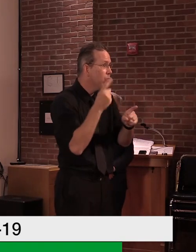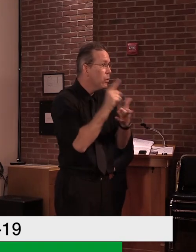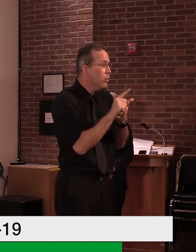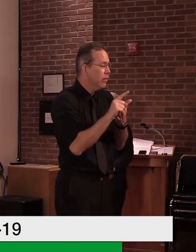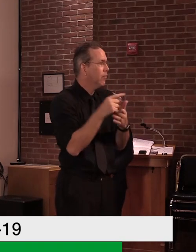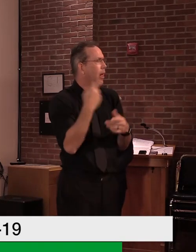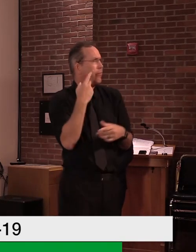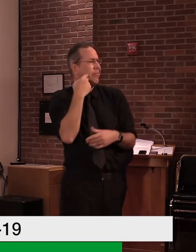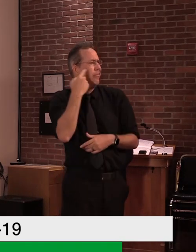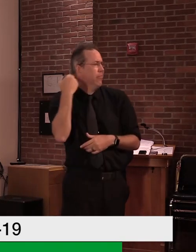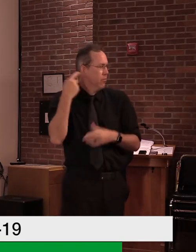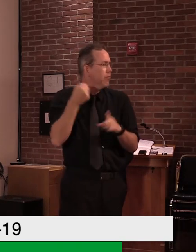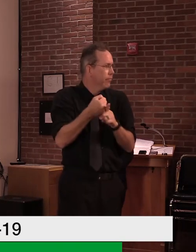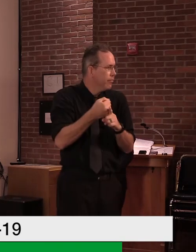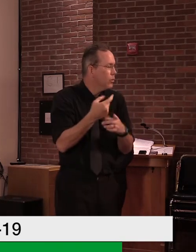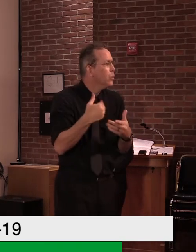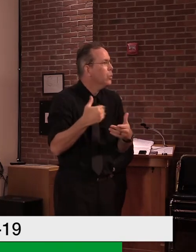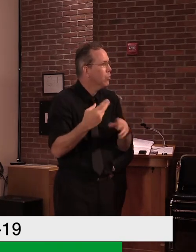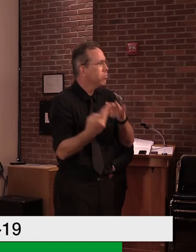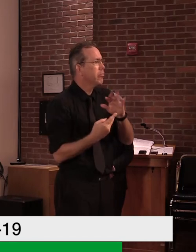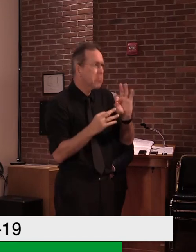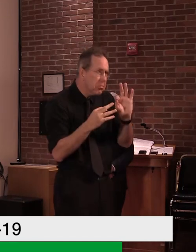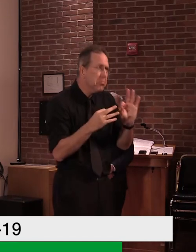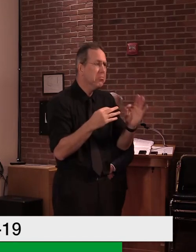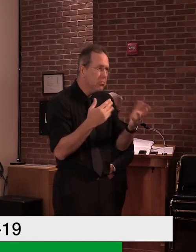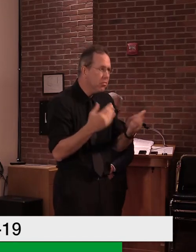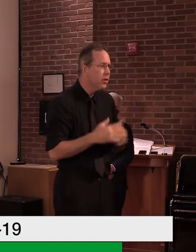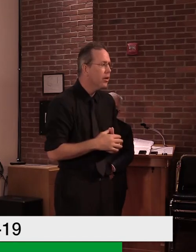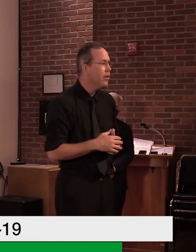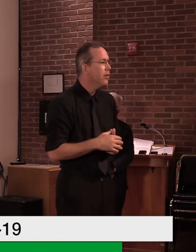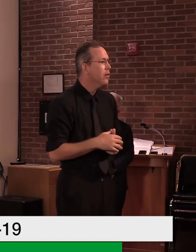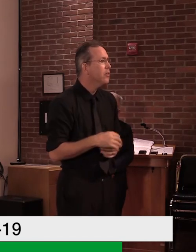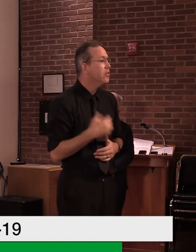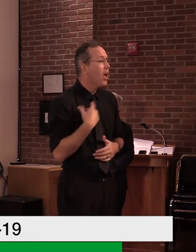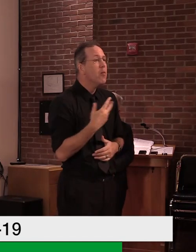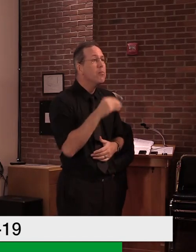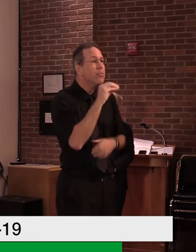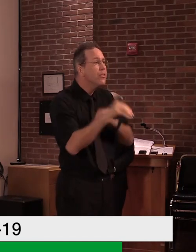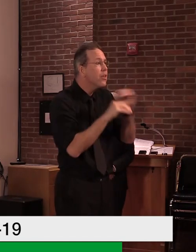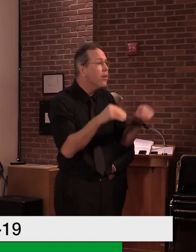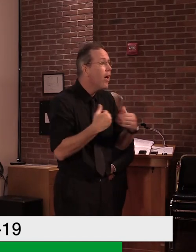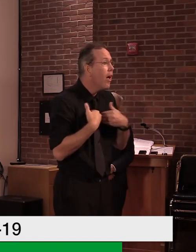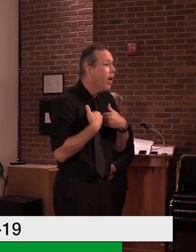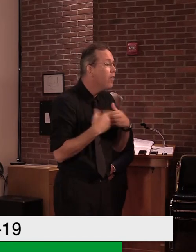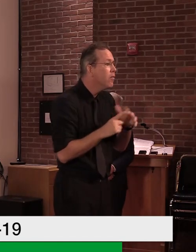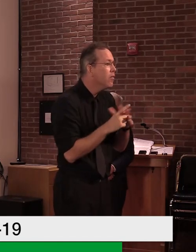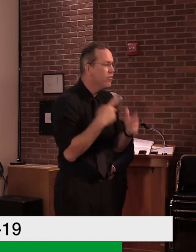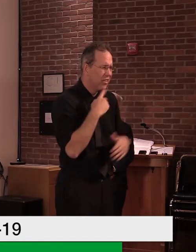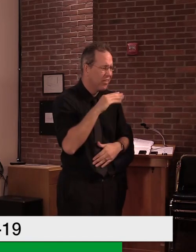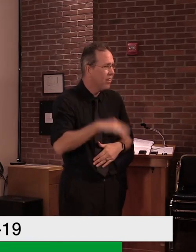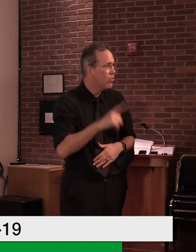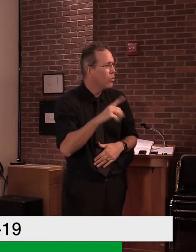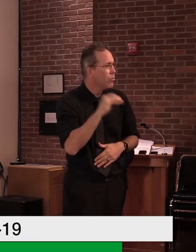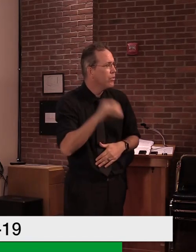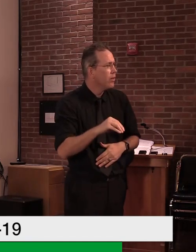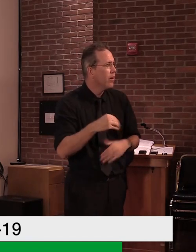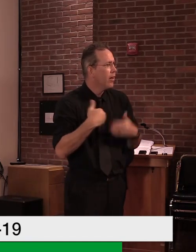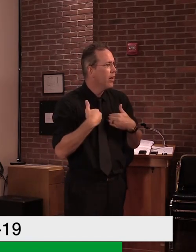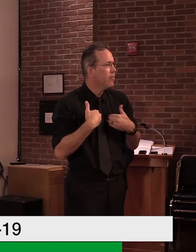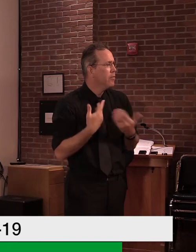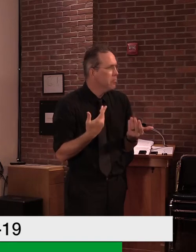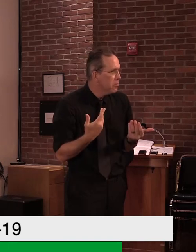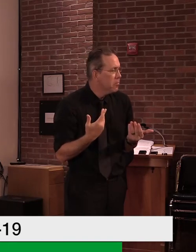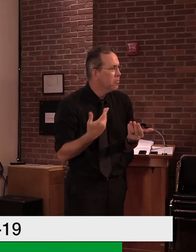rate, as Commissioner Pichek said, being below 1%, that has to indicate that there's a low level